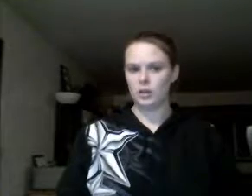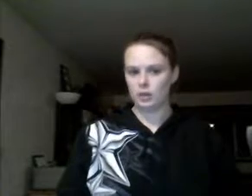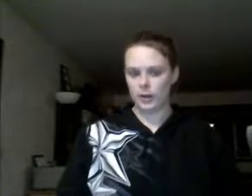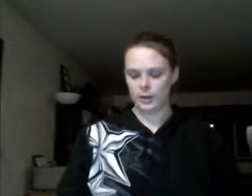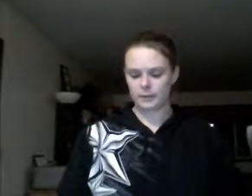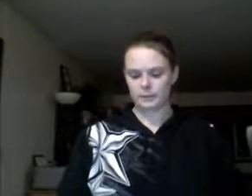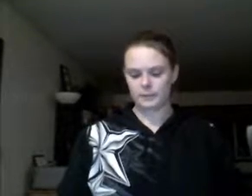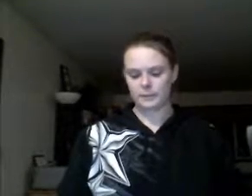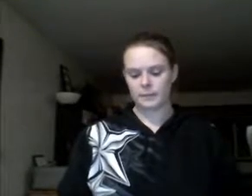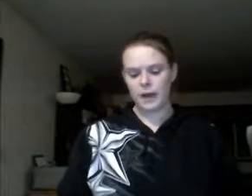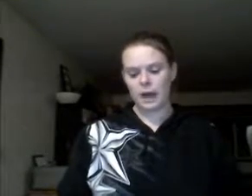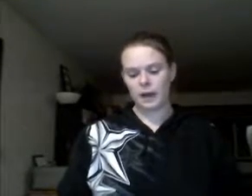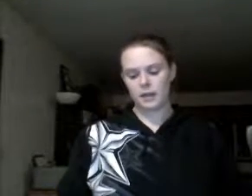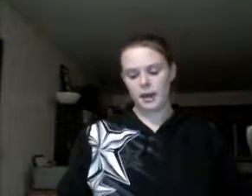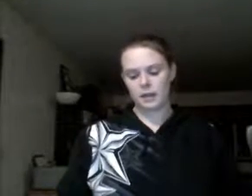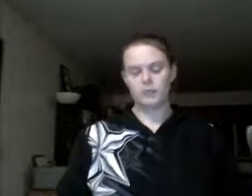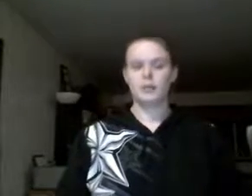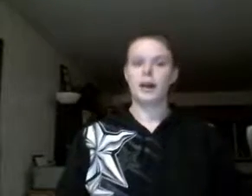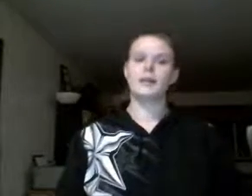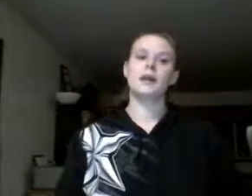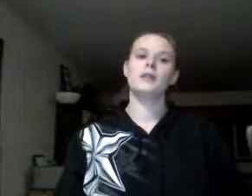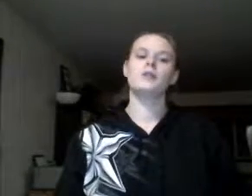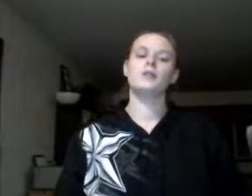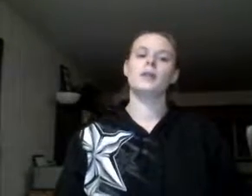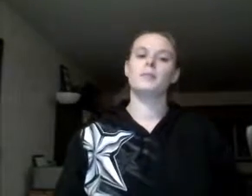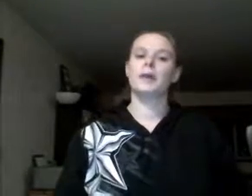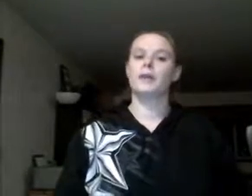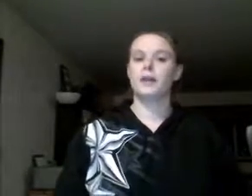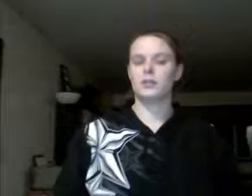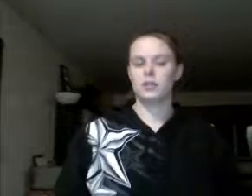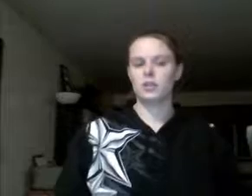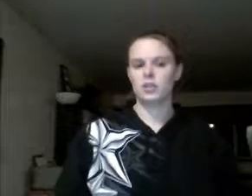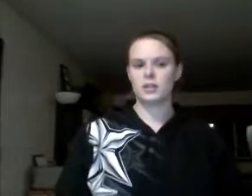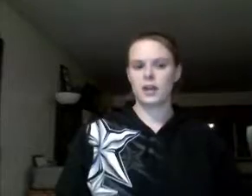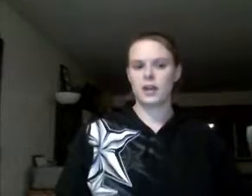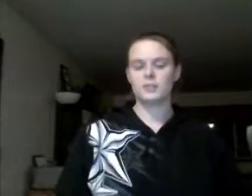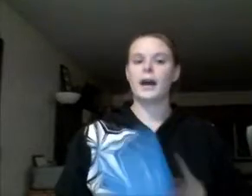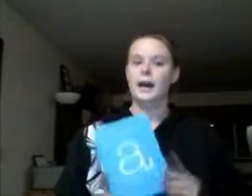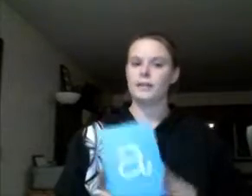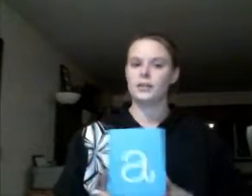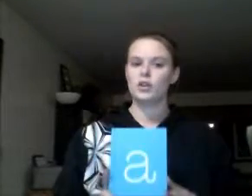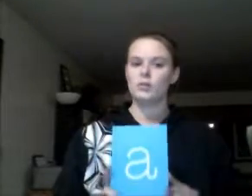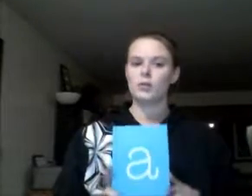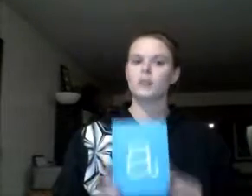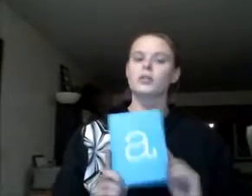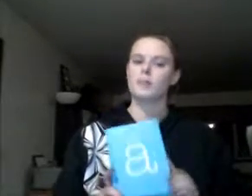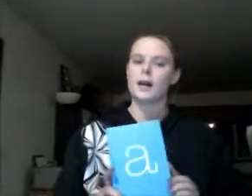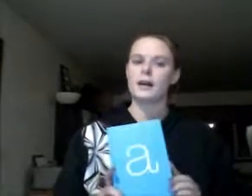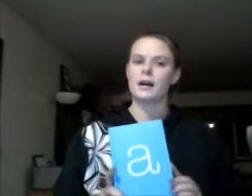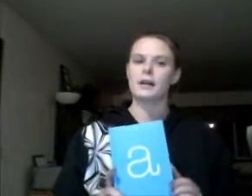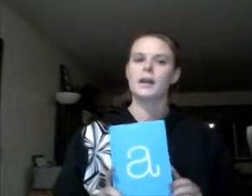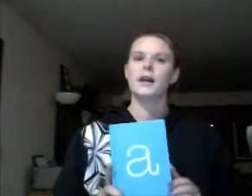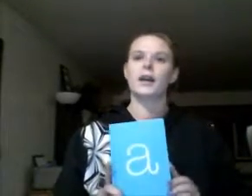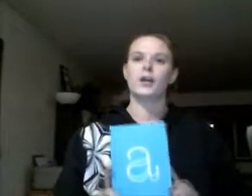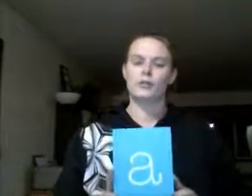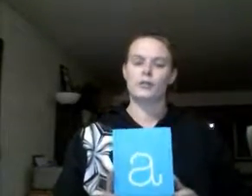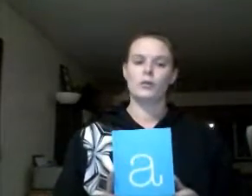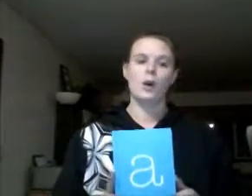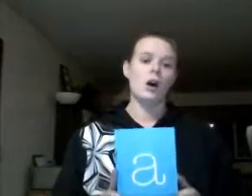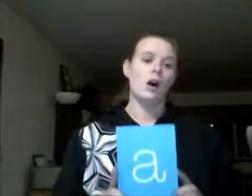about it. I then, at the end, when I'm making final decisions on items, I have this notebook to look back on and go through all the